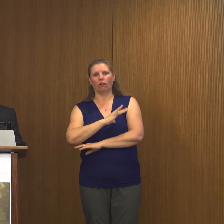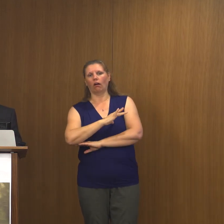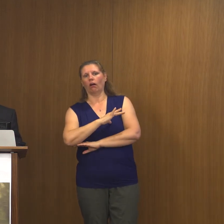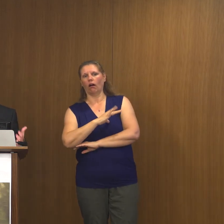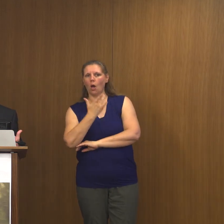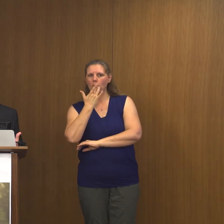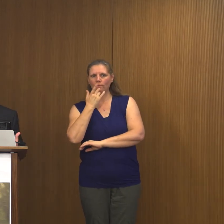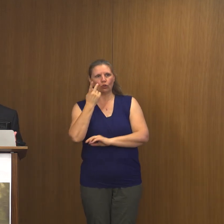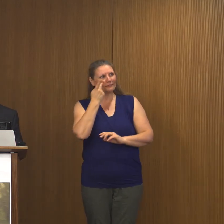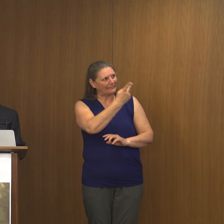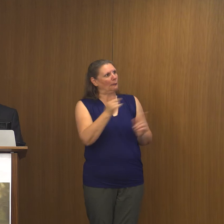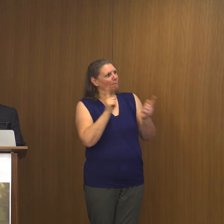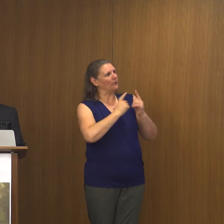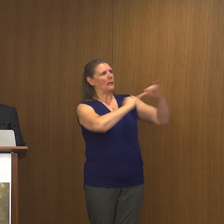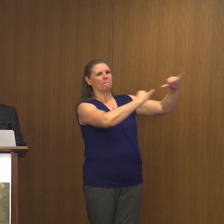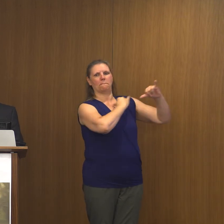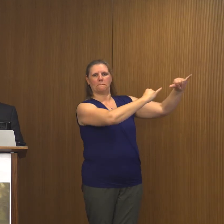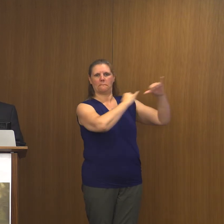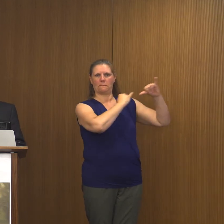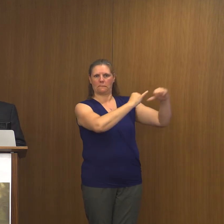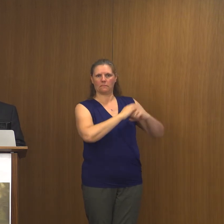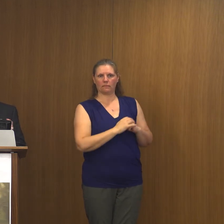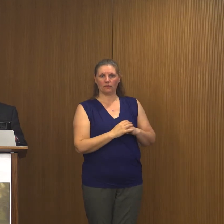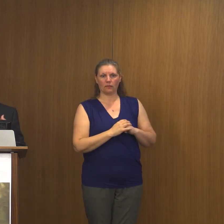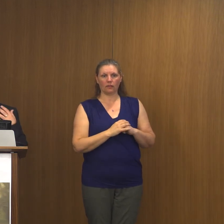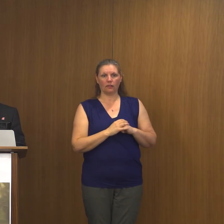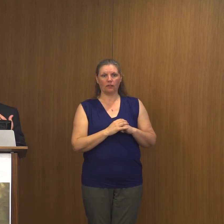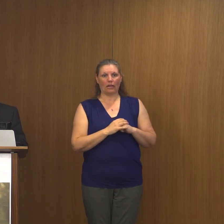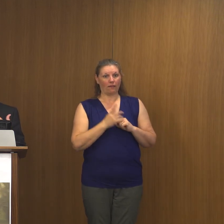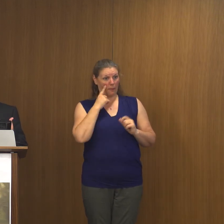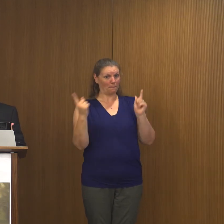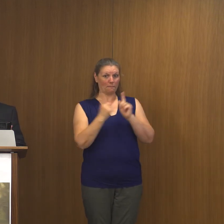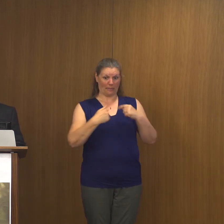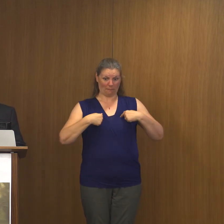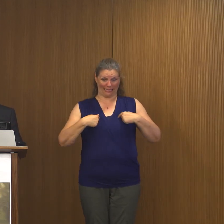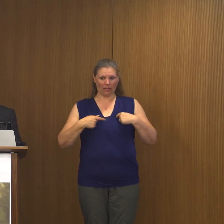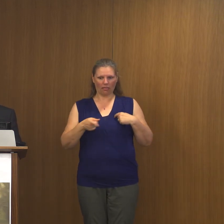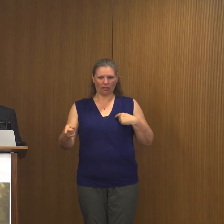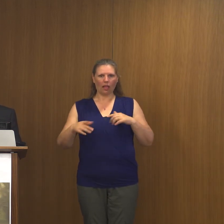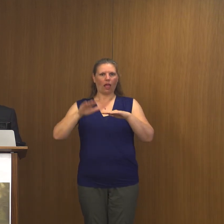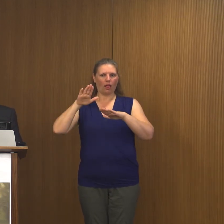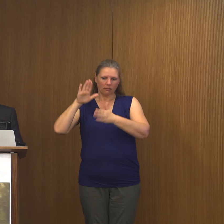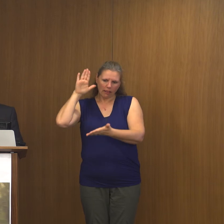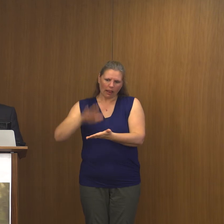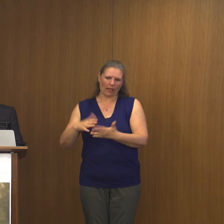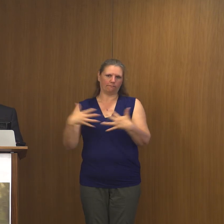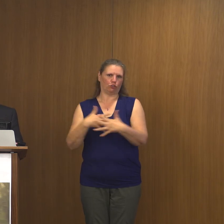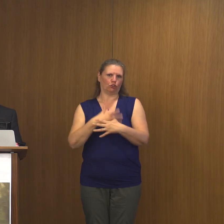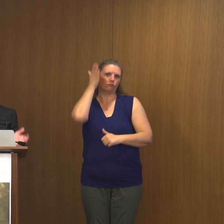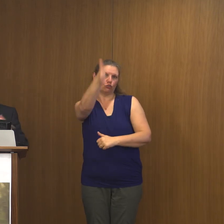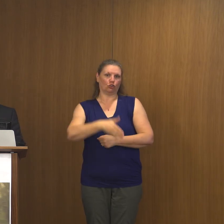growing up with arthritis, as it takes away some of those fears and those unknowns of invisible illness.